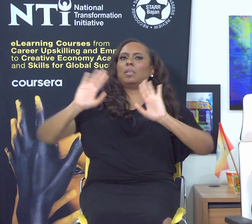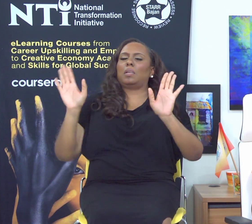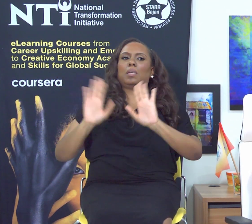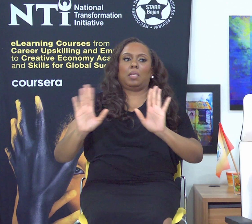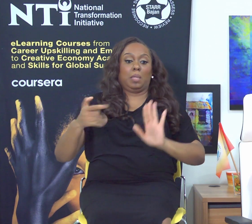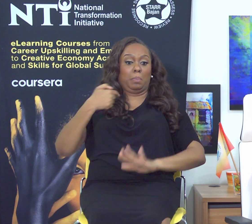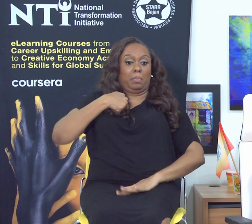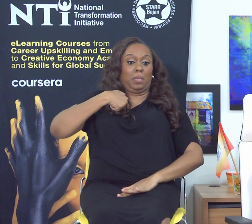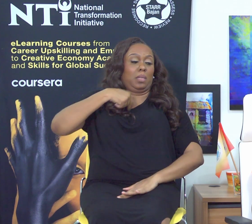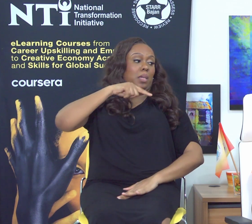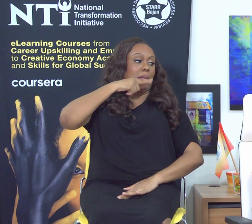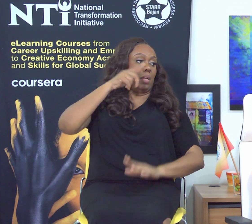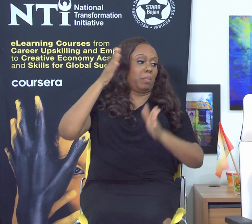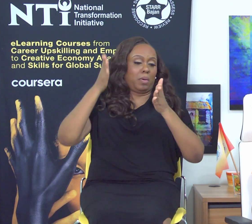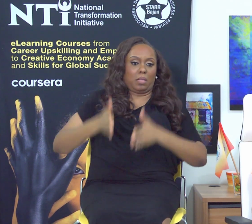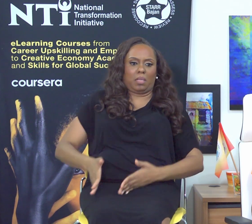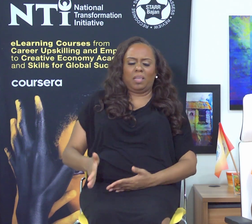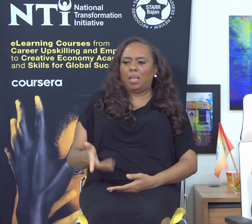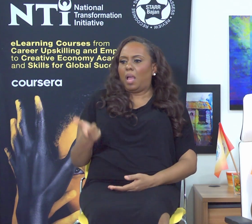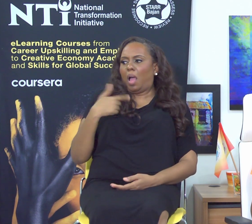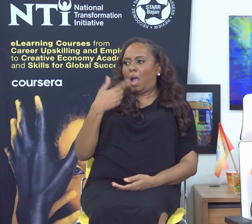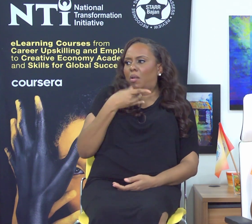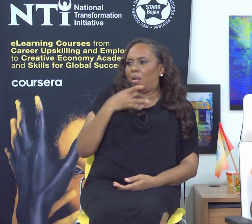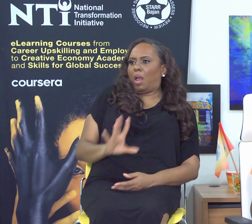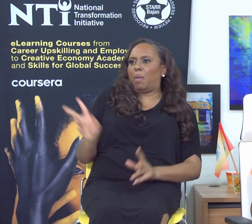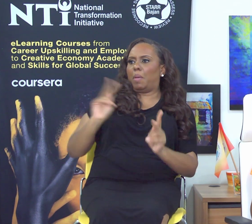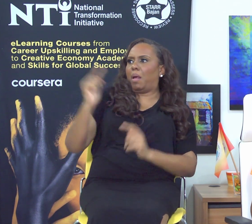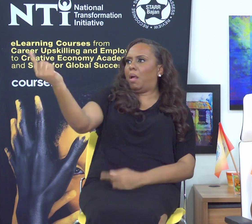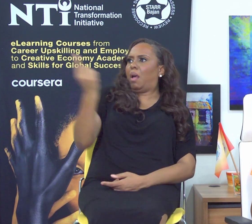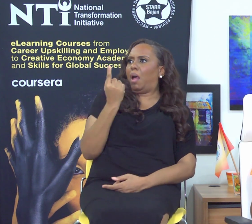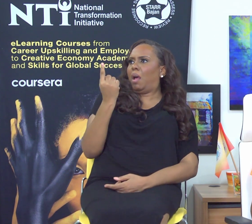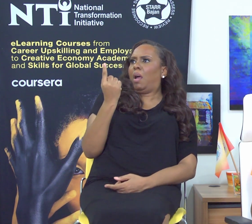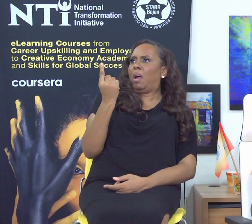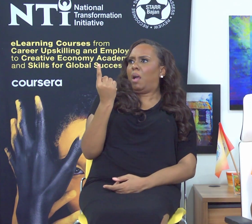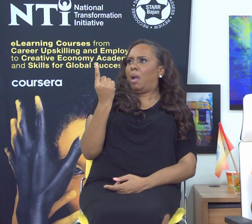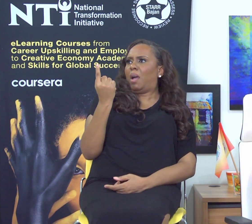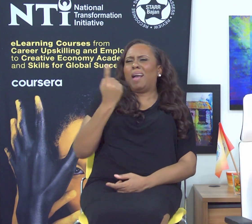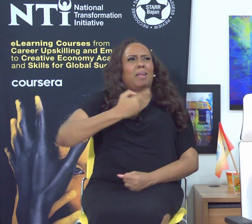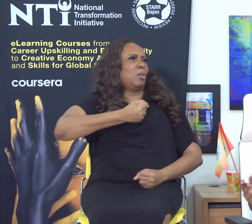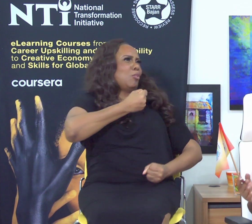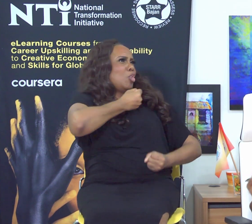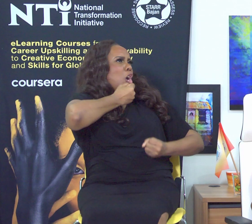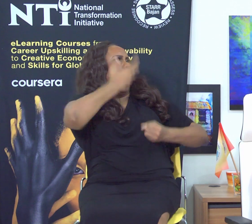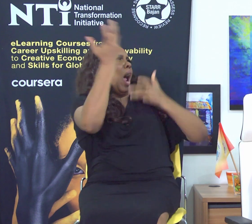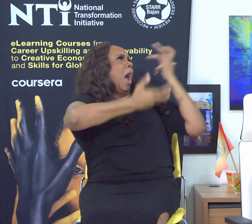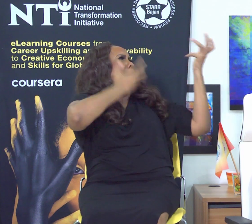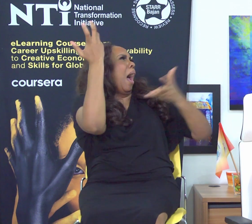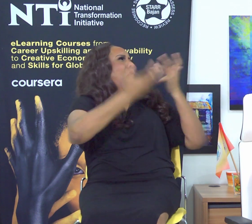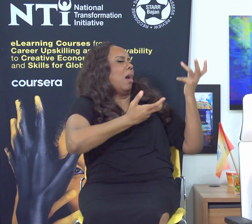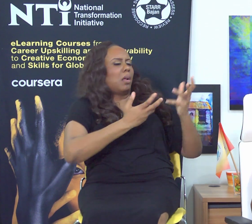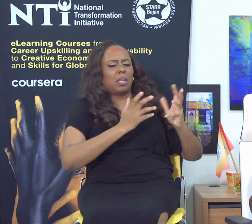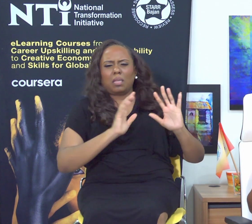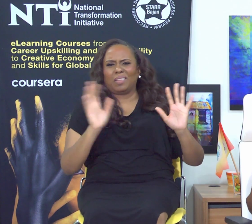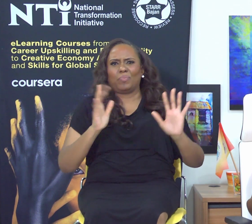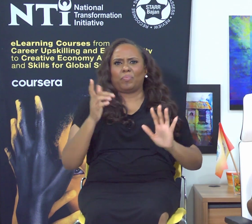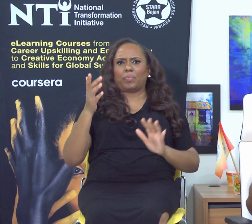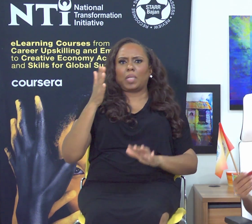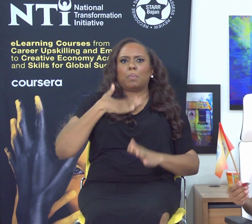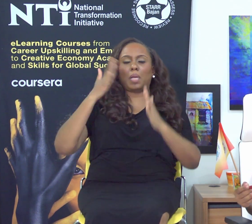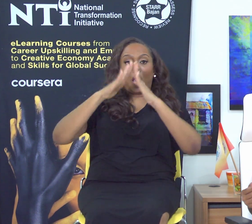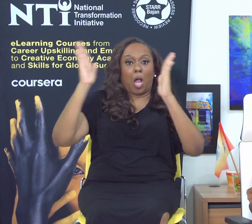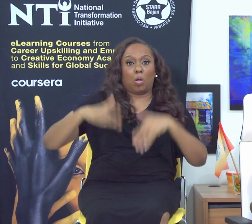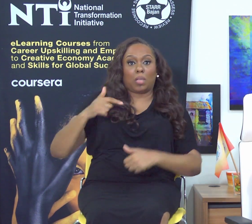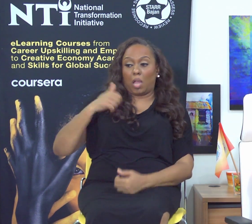a hearing person, I don't like when people shout either. Yeah. I grew up in a house Mm-hmm. where my mother